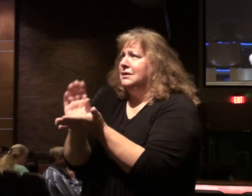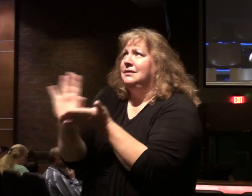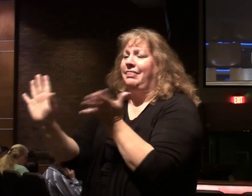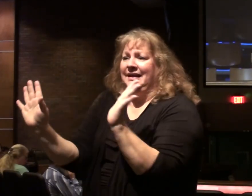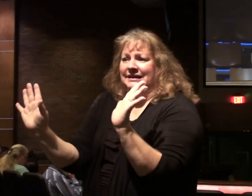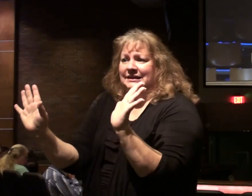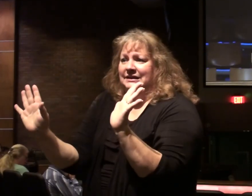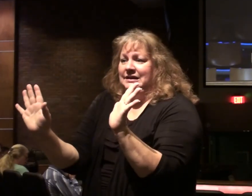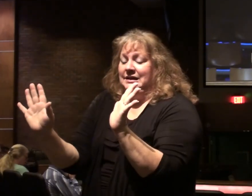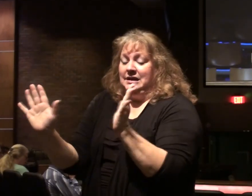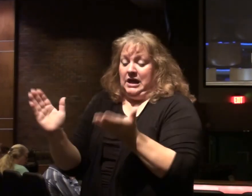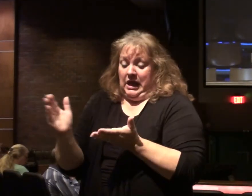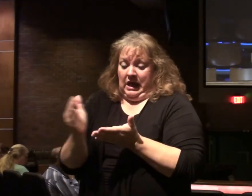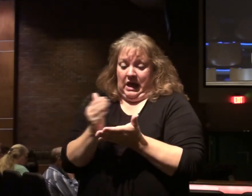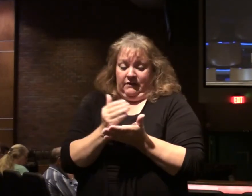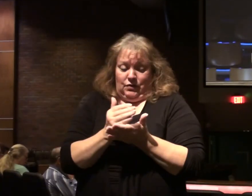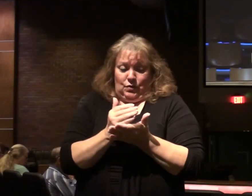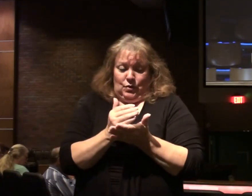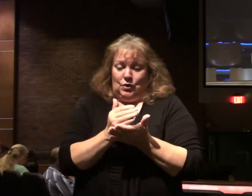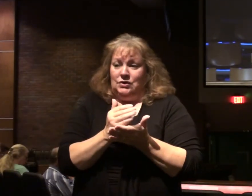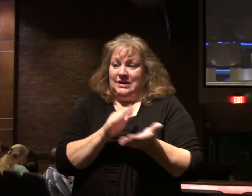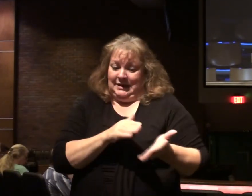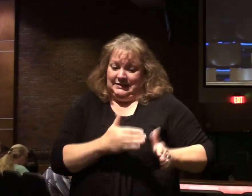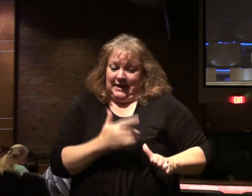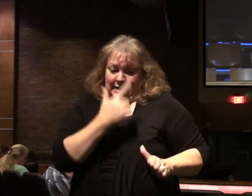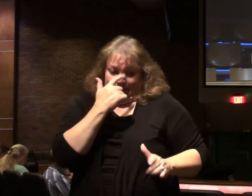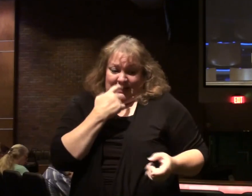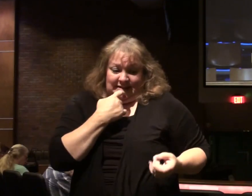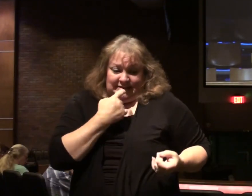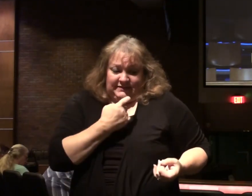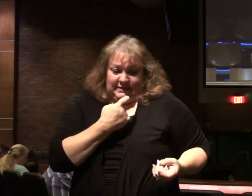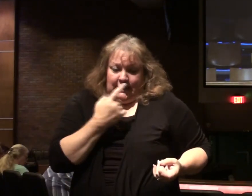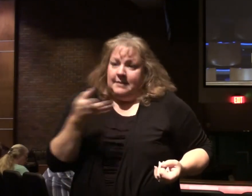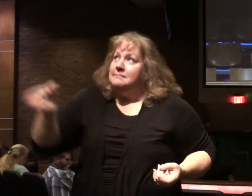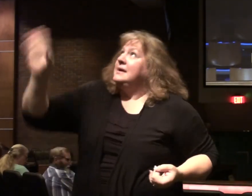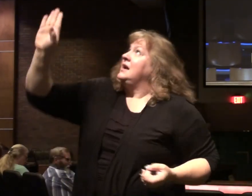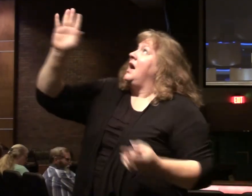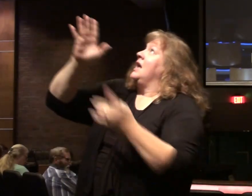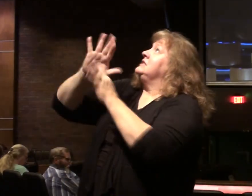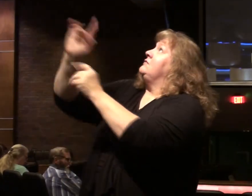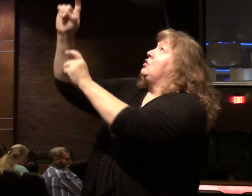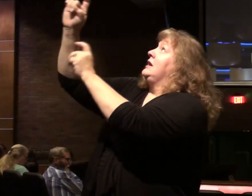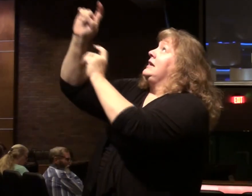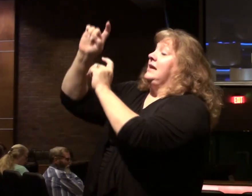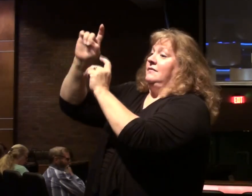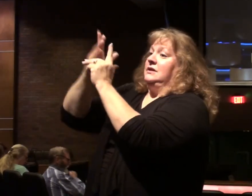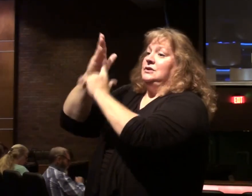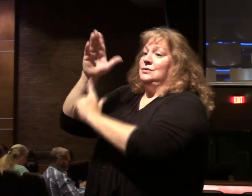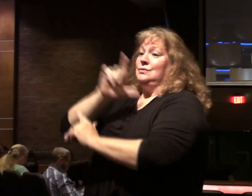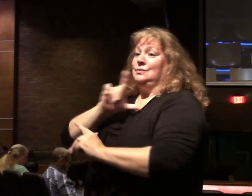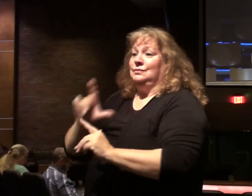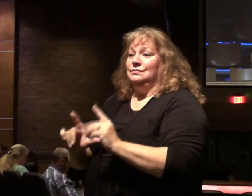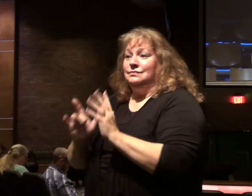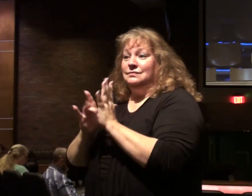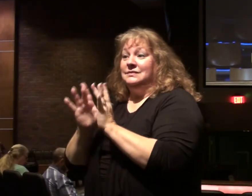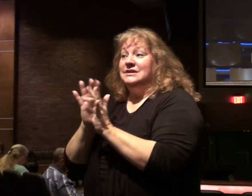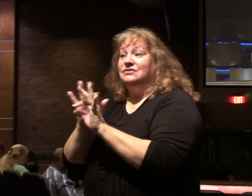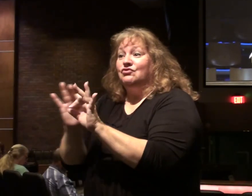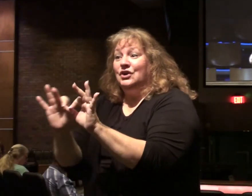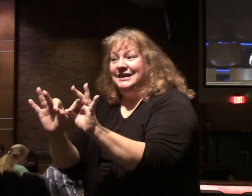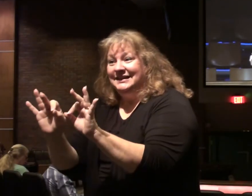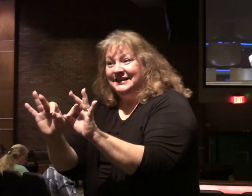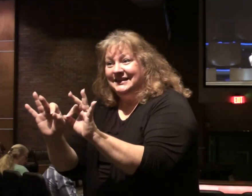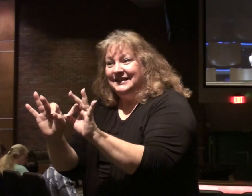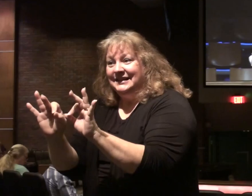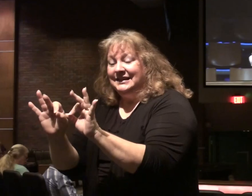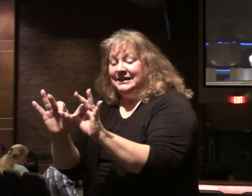says, The wages of sin is death, but the free gift of God's eternal life in Christ Jesus our Lord. The